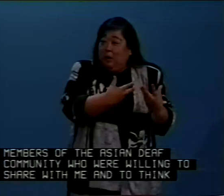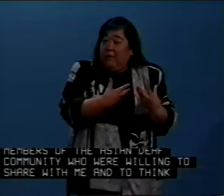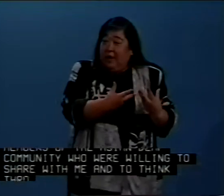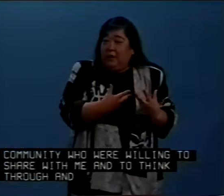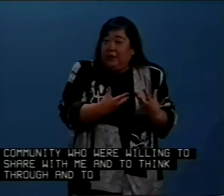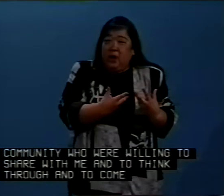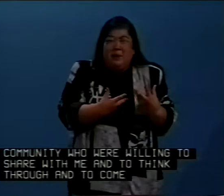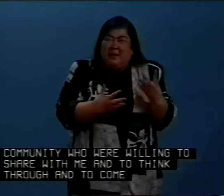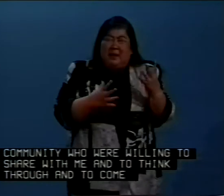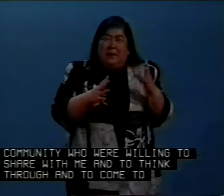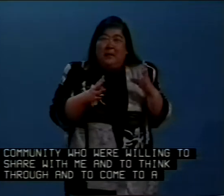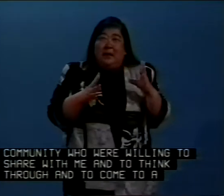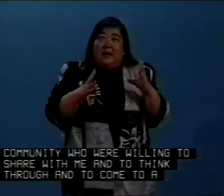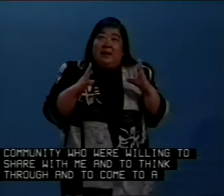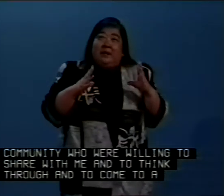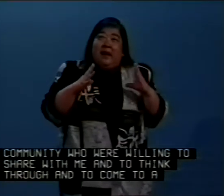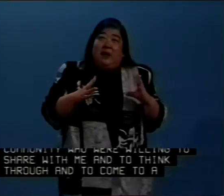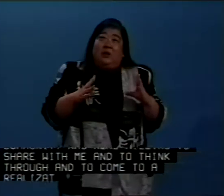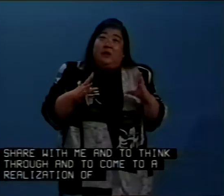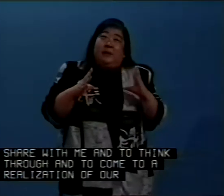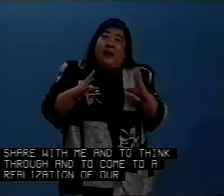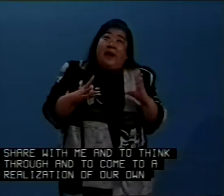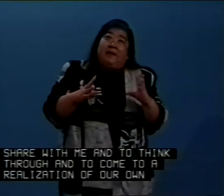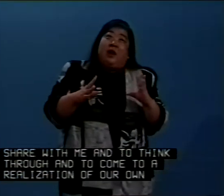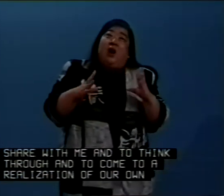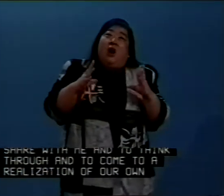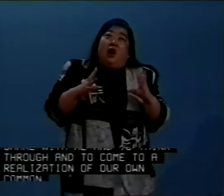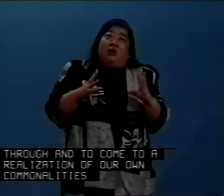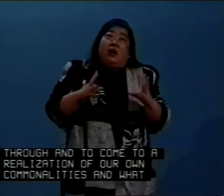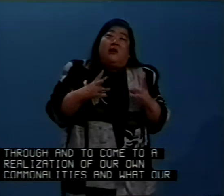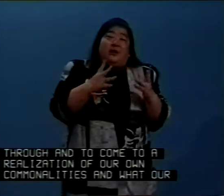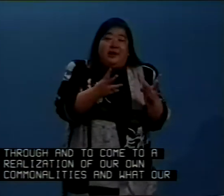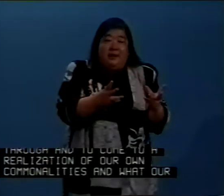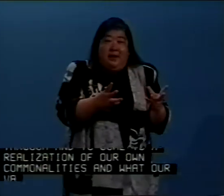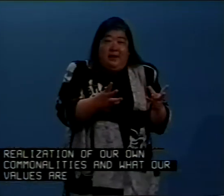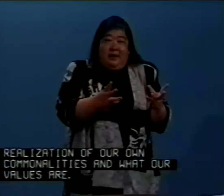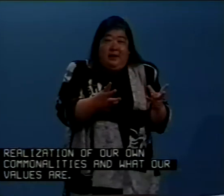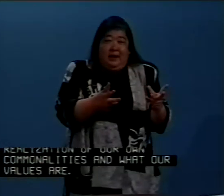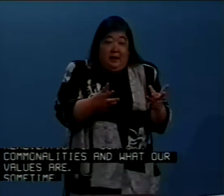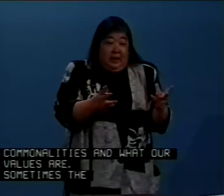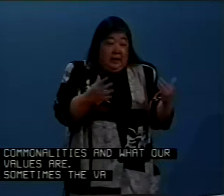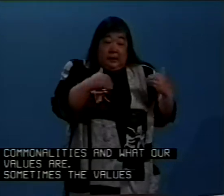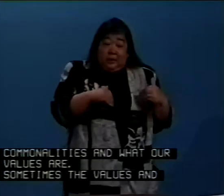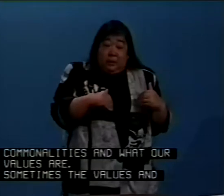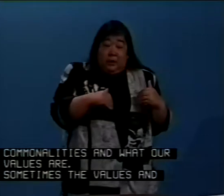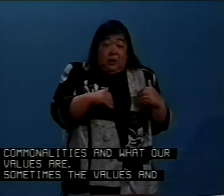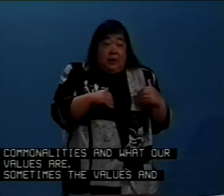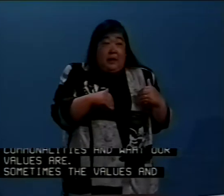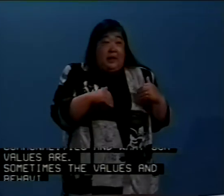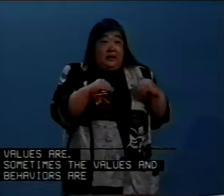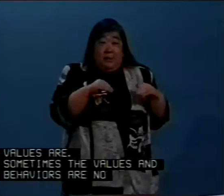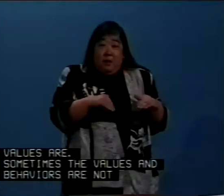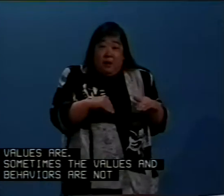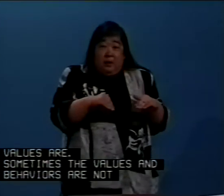our values are, because sometimes these values and these behaviors are not articulated, especially when you talk about an Asian American